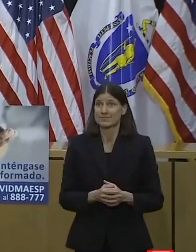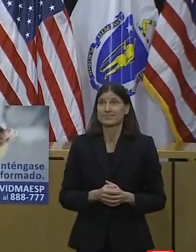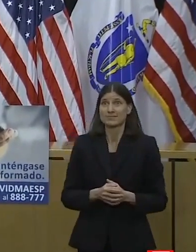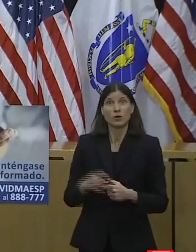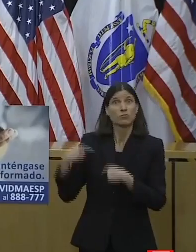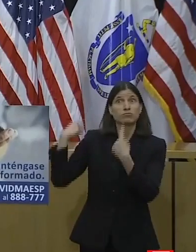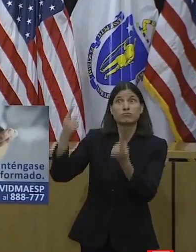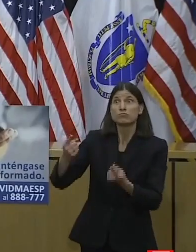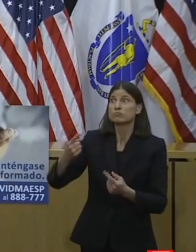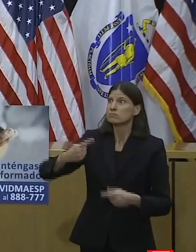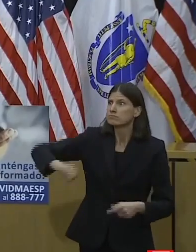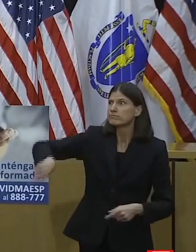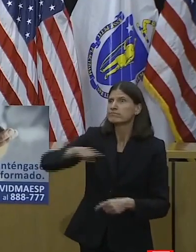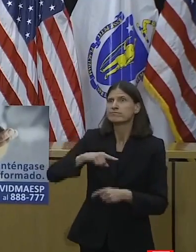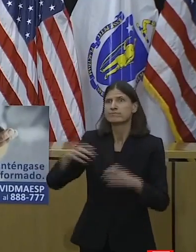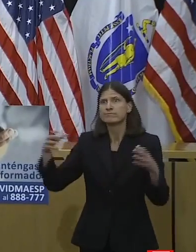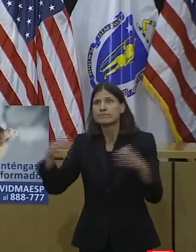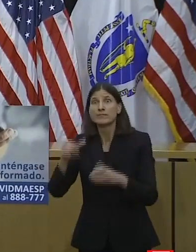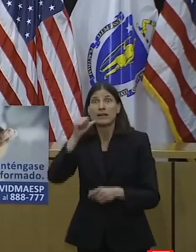total of